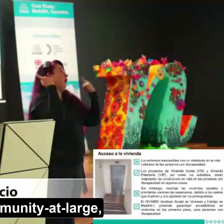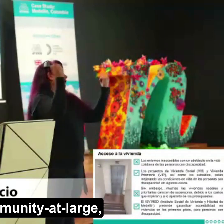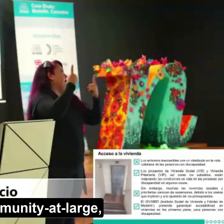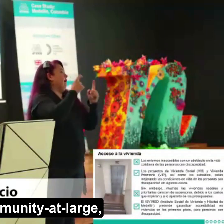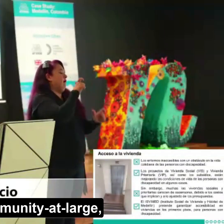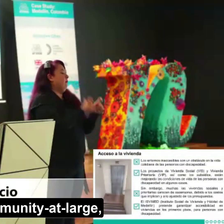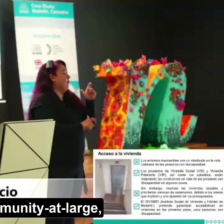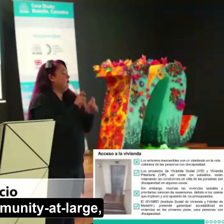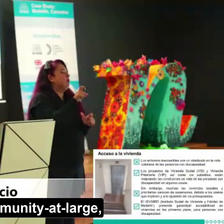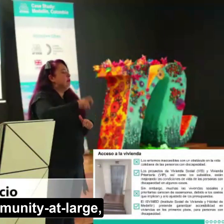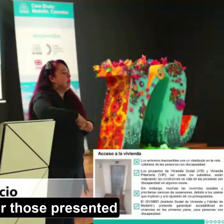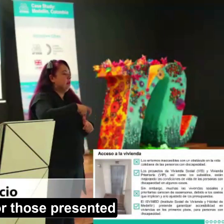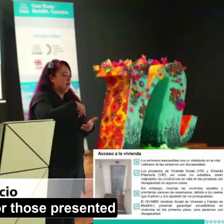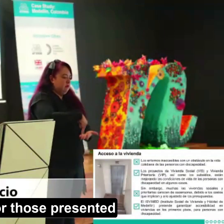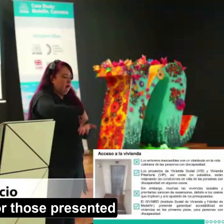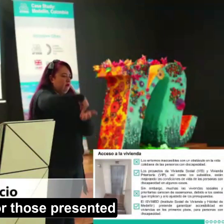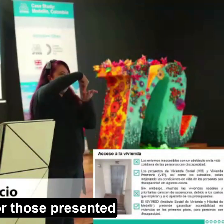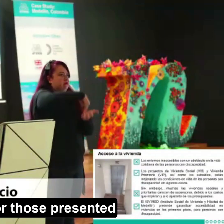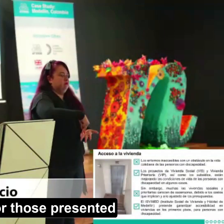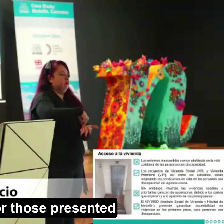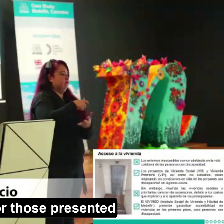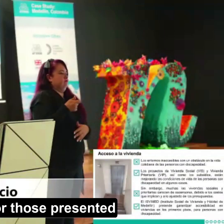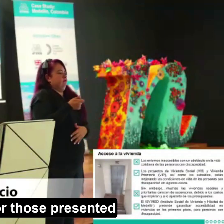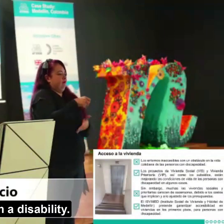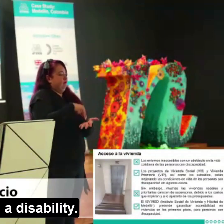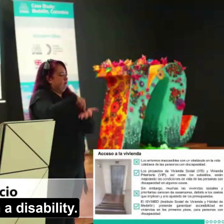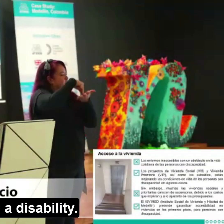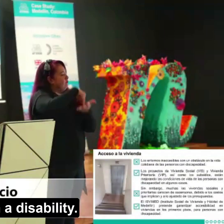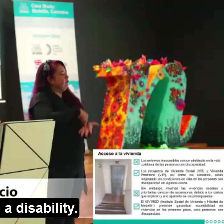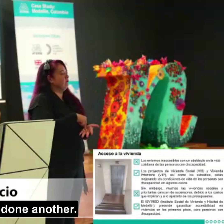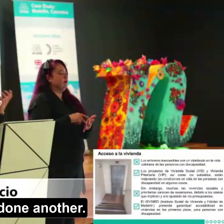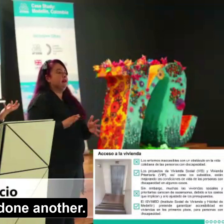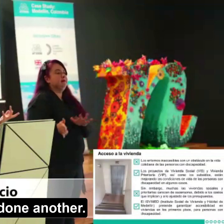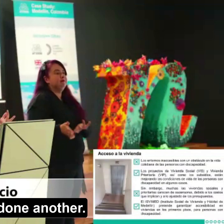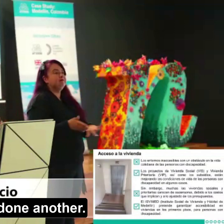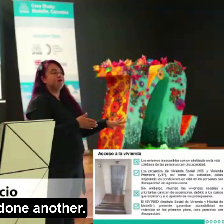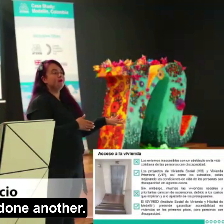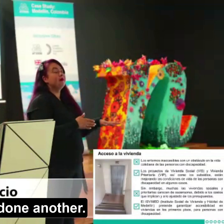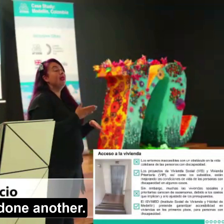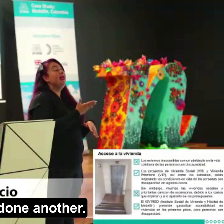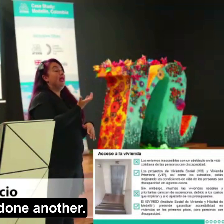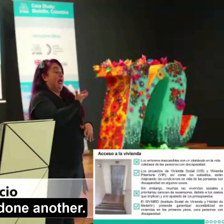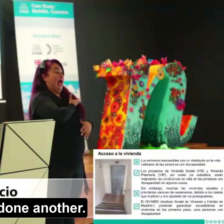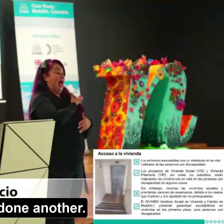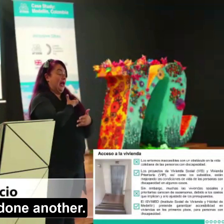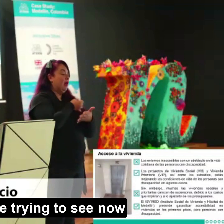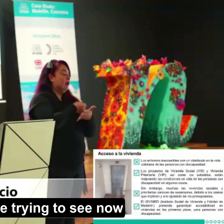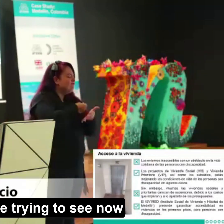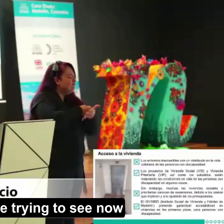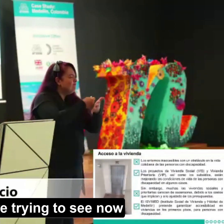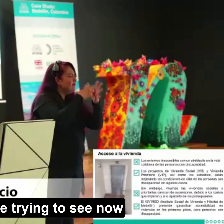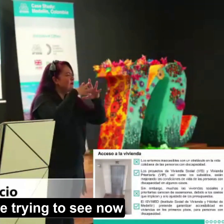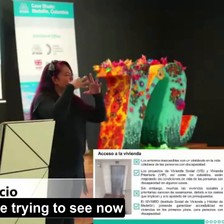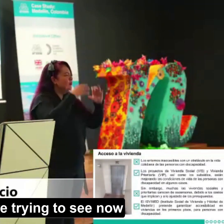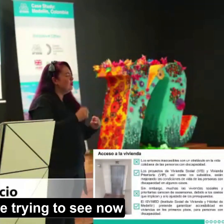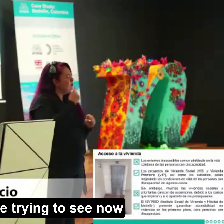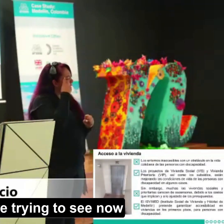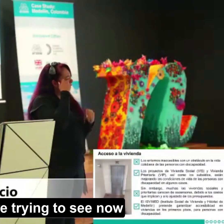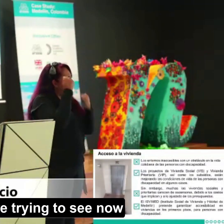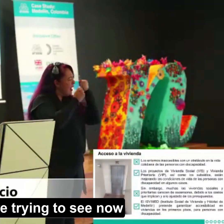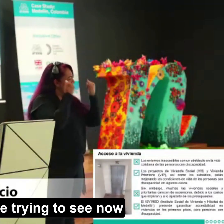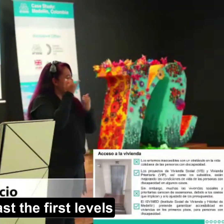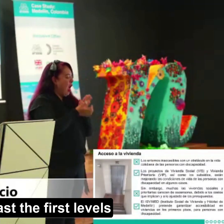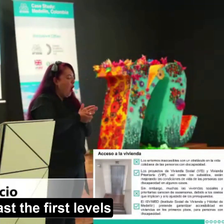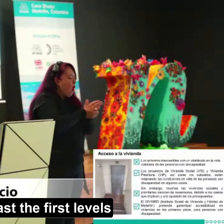good for community at large, not just for those presented with a disability. And another, what we're trying